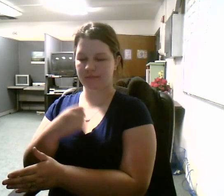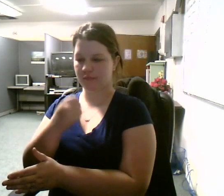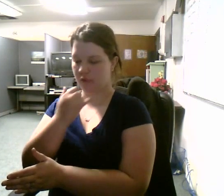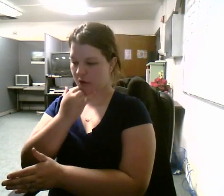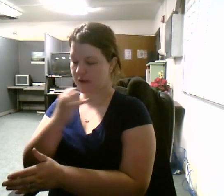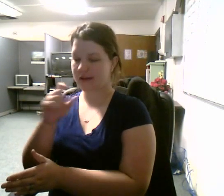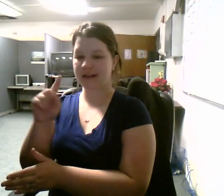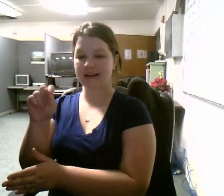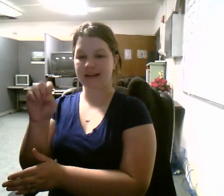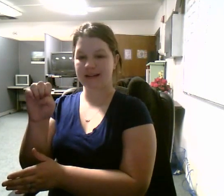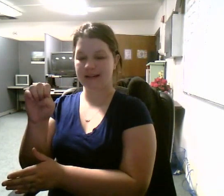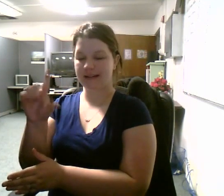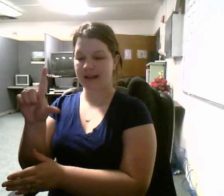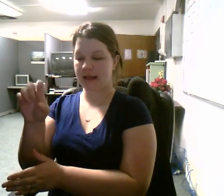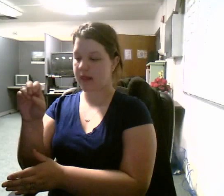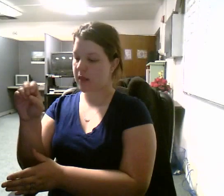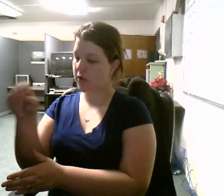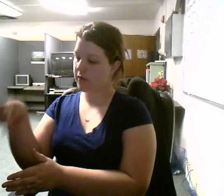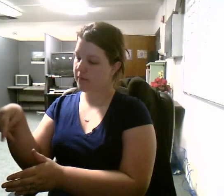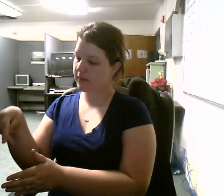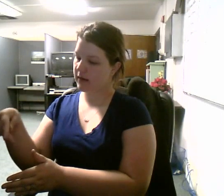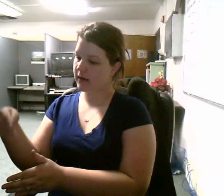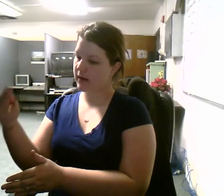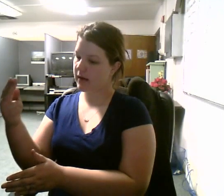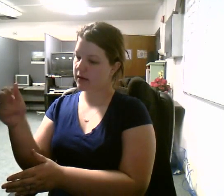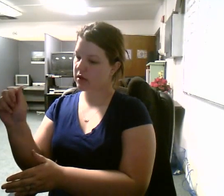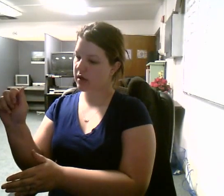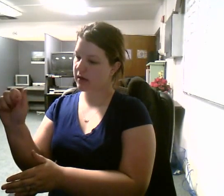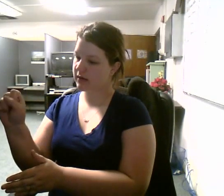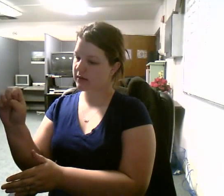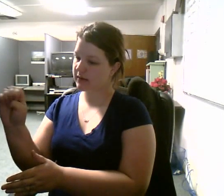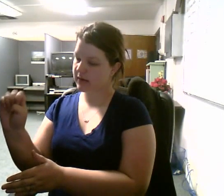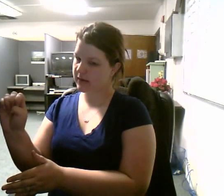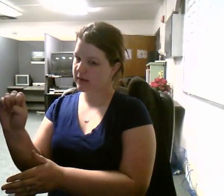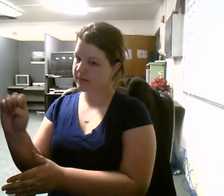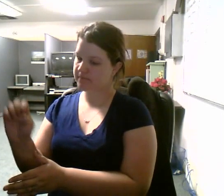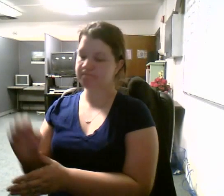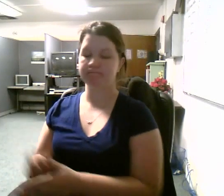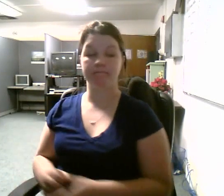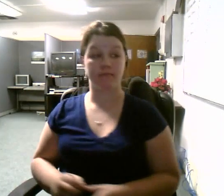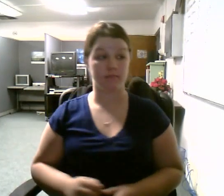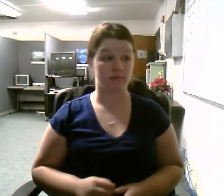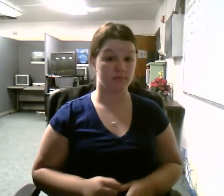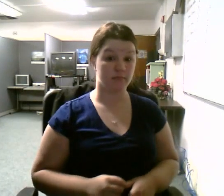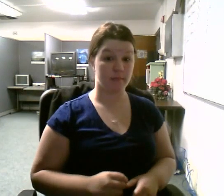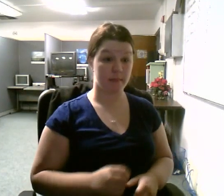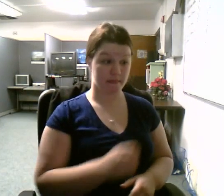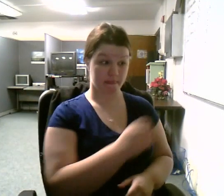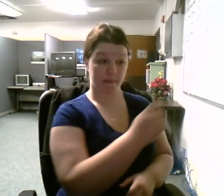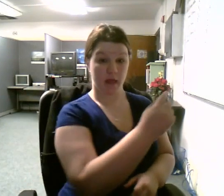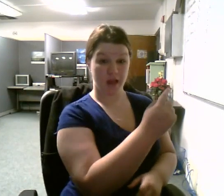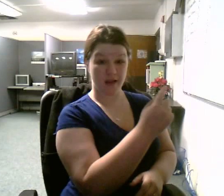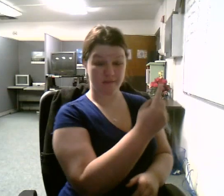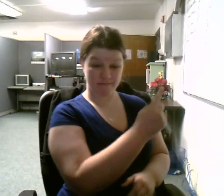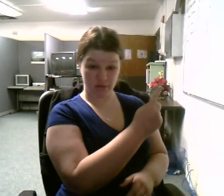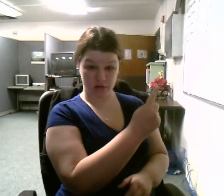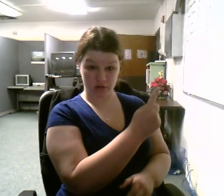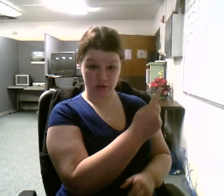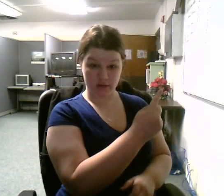T-E-L-O-P-H-A-S-E. I'm going to explain each phase to you. The first phase, or interphase, this is the normal state of the